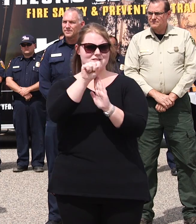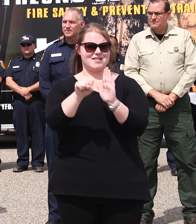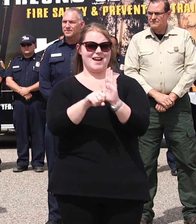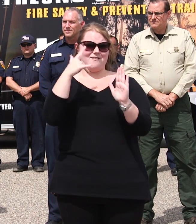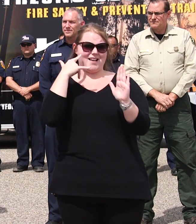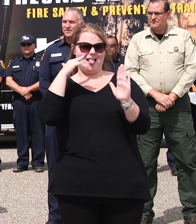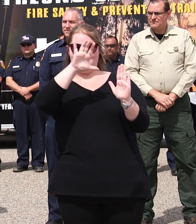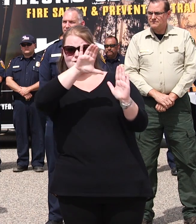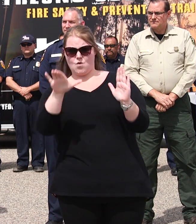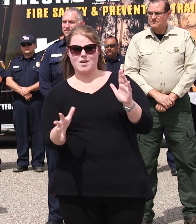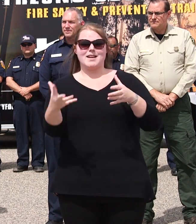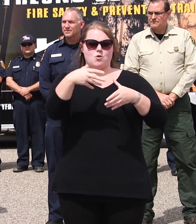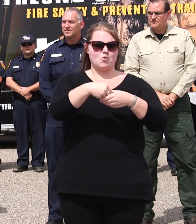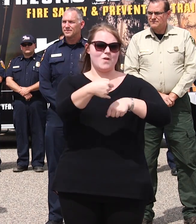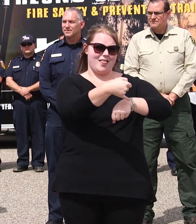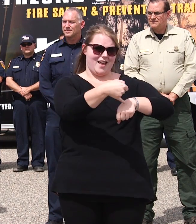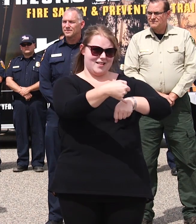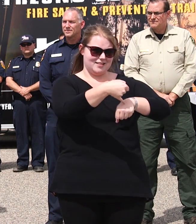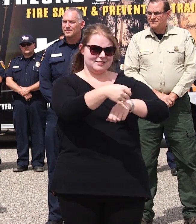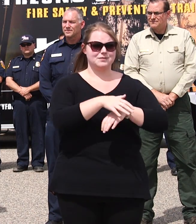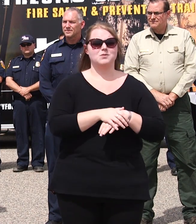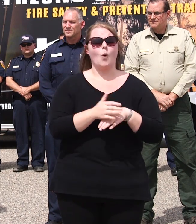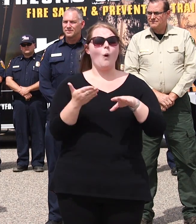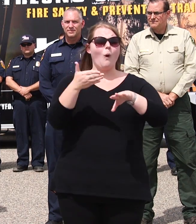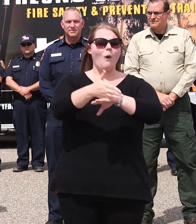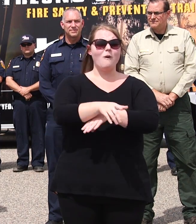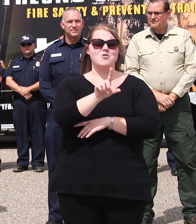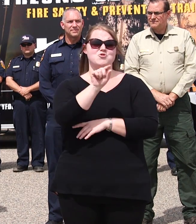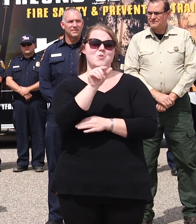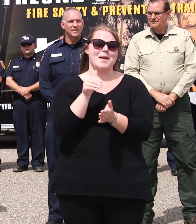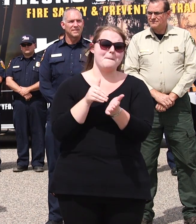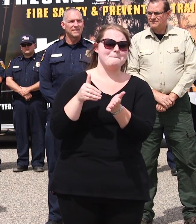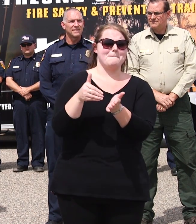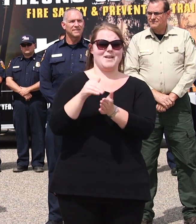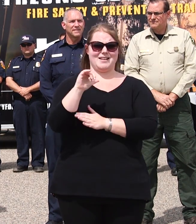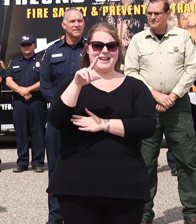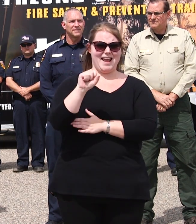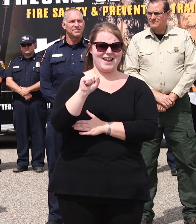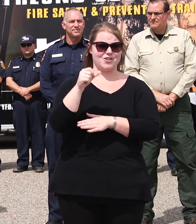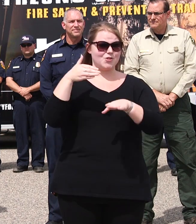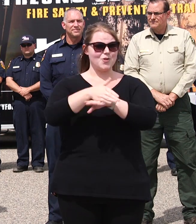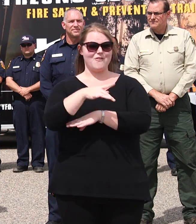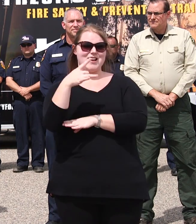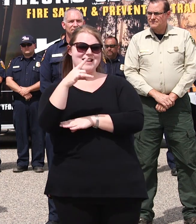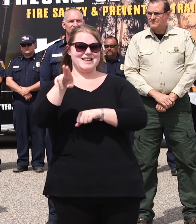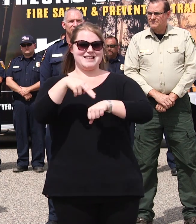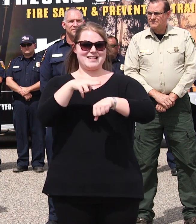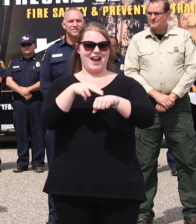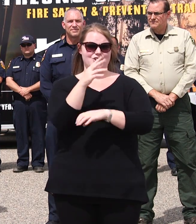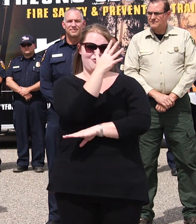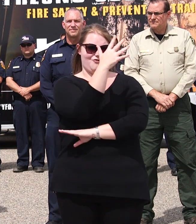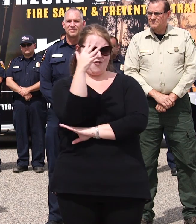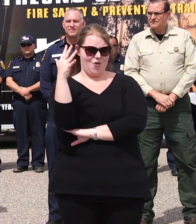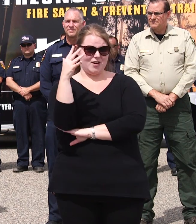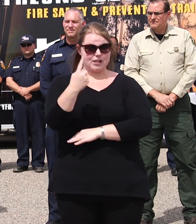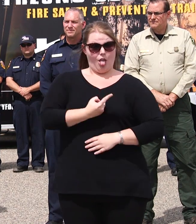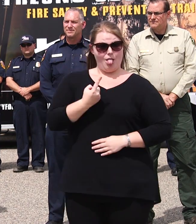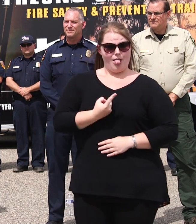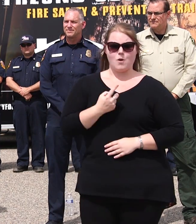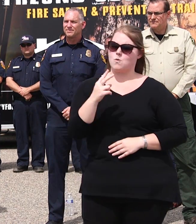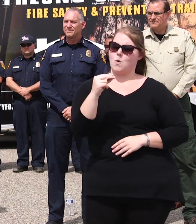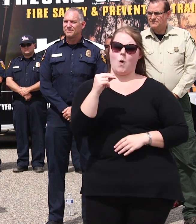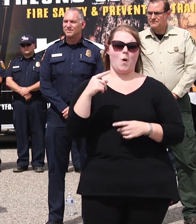and the Pacific Islands. We manage over 20 million acres across the state and 18 national forests, but we don't do that alone. It's a